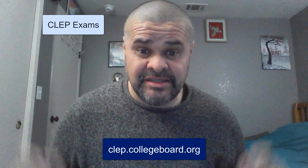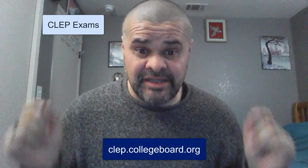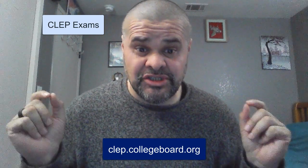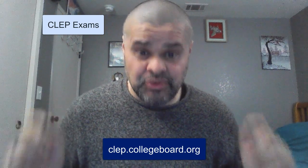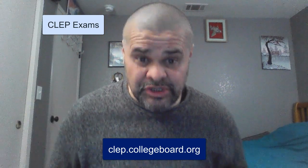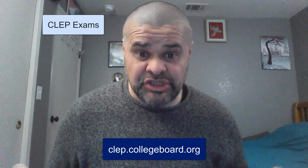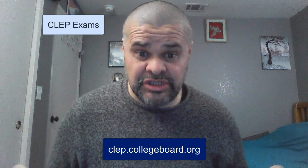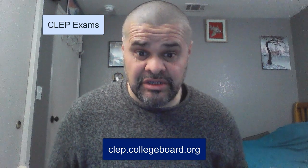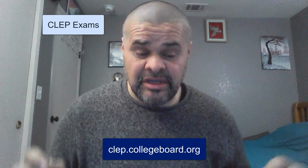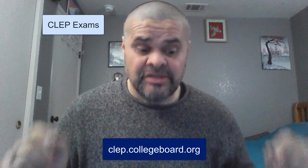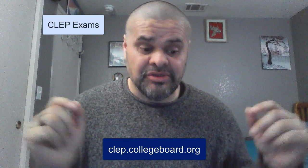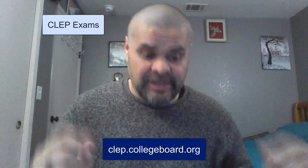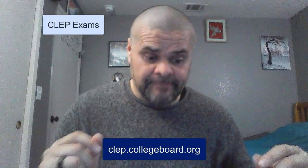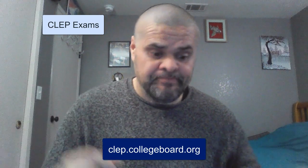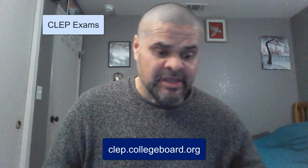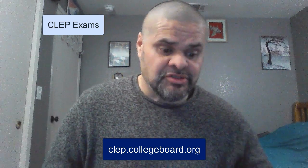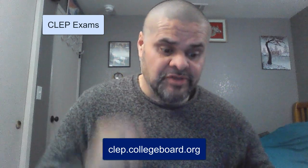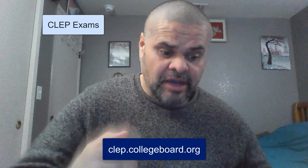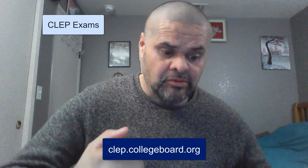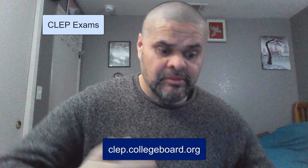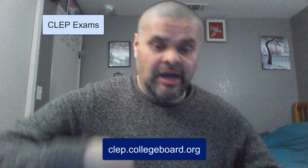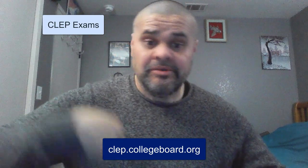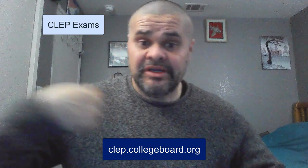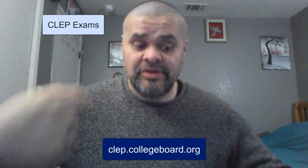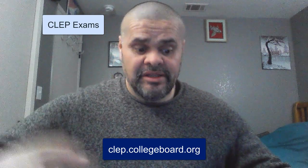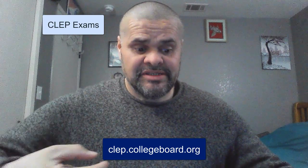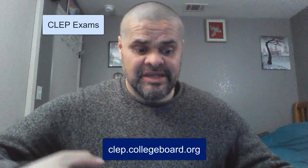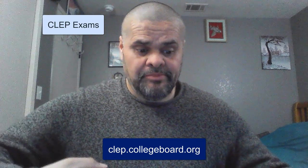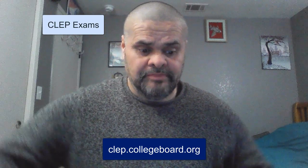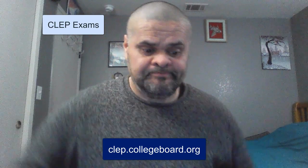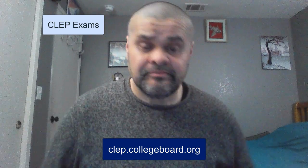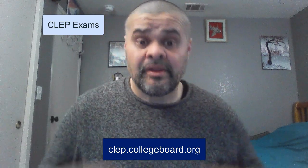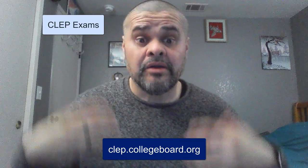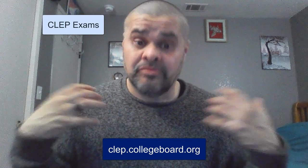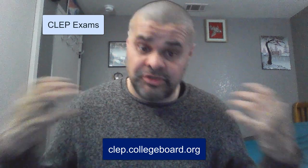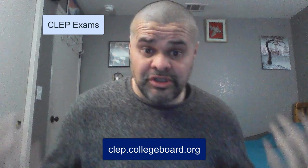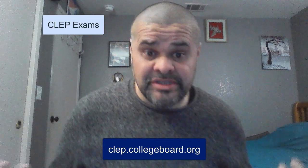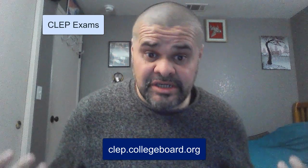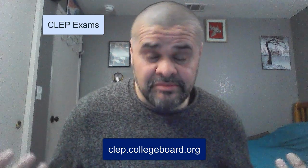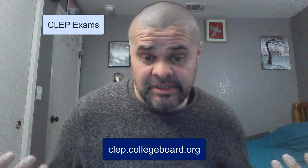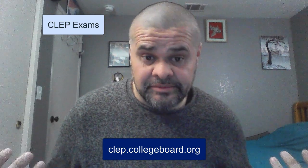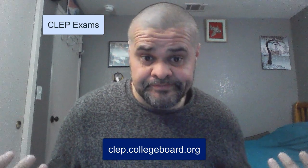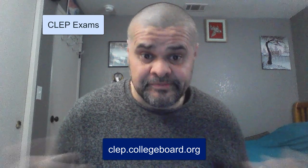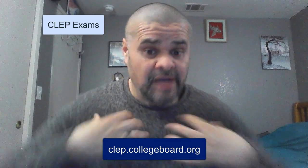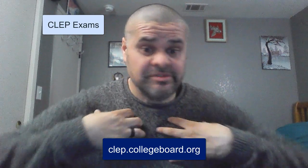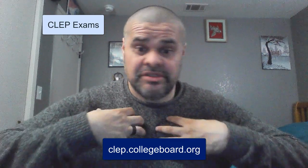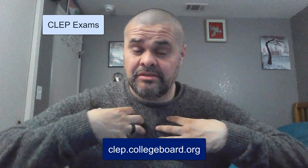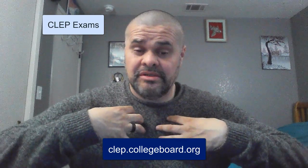than tuition. So now I'm going to give you another example. We're still in Sacramento. I'm still in